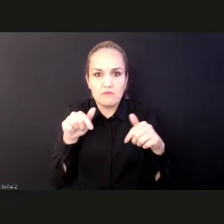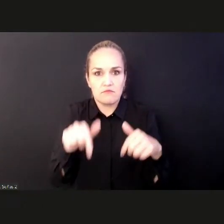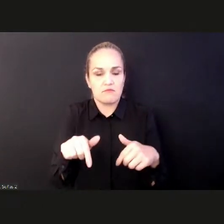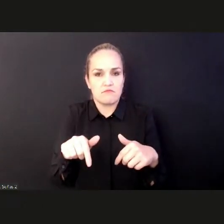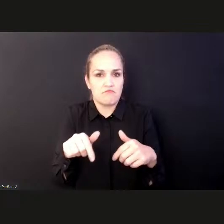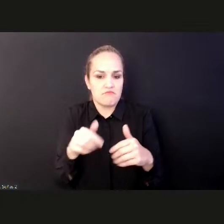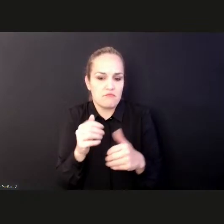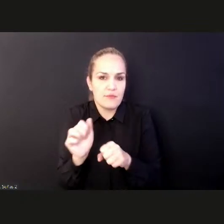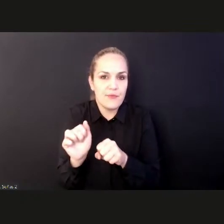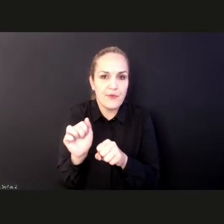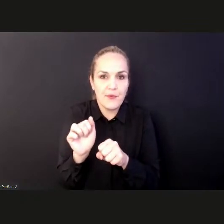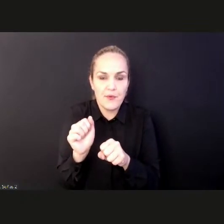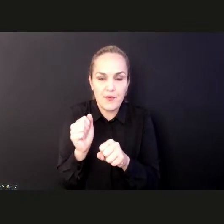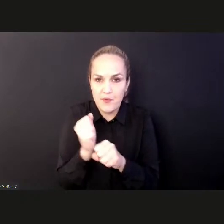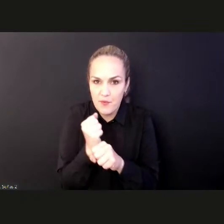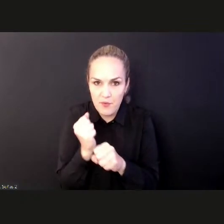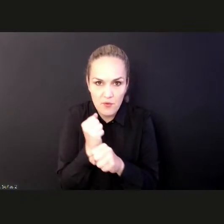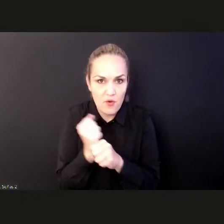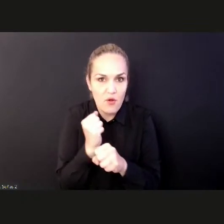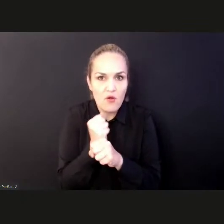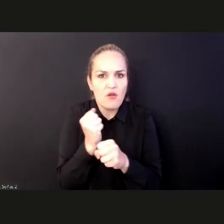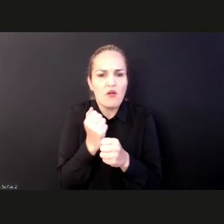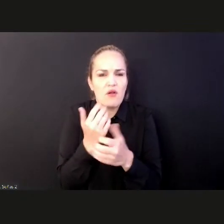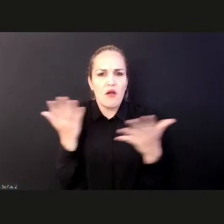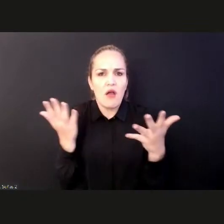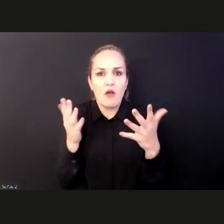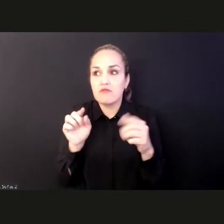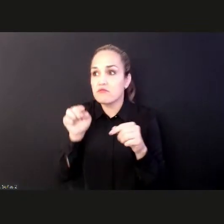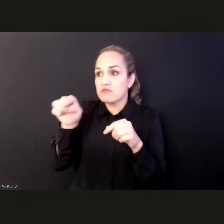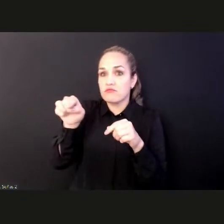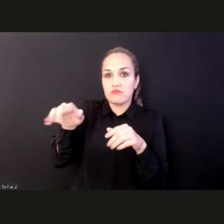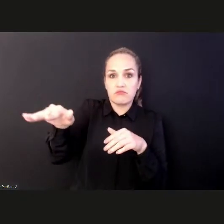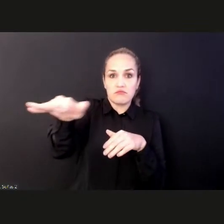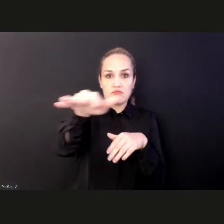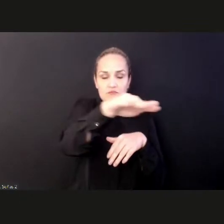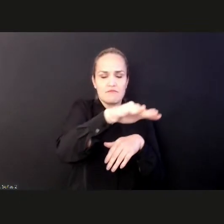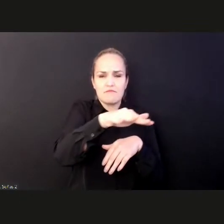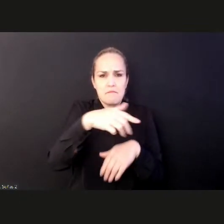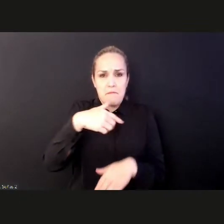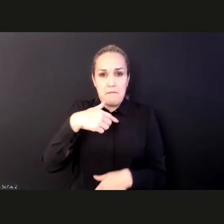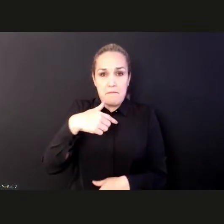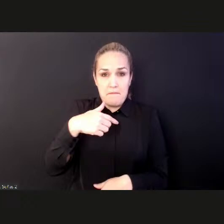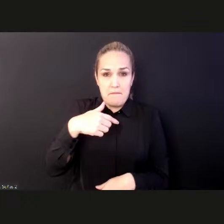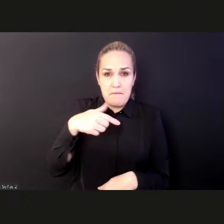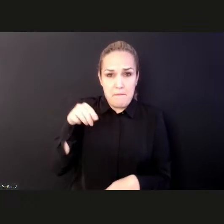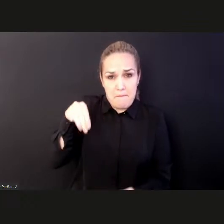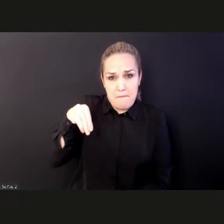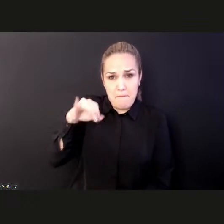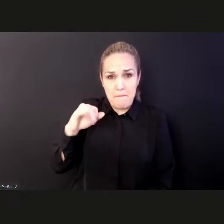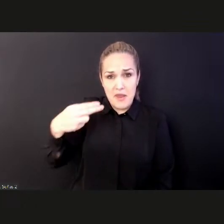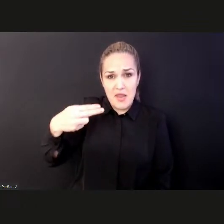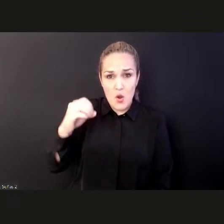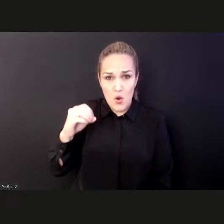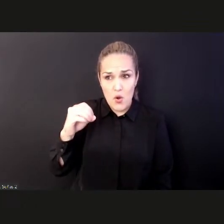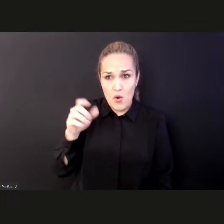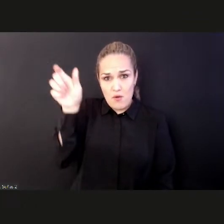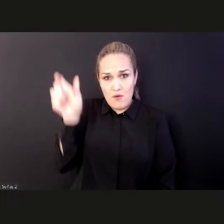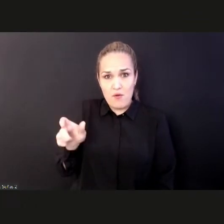earlier was talking about the impact that tourism can have on the infrastructure, and that is so true. What we